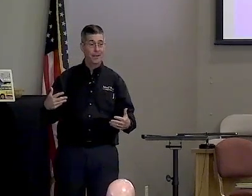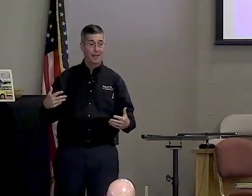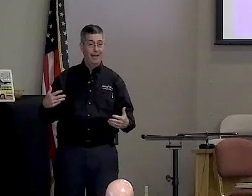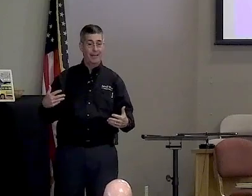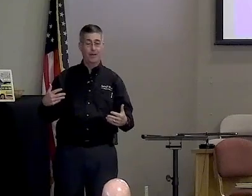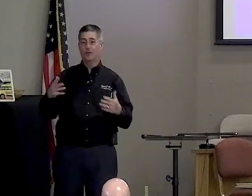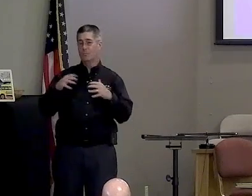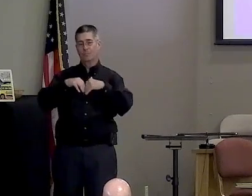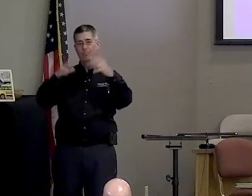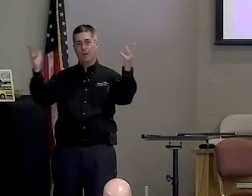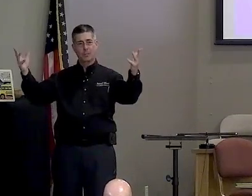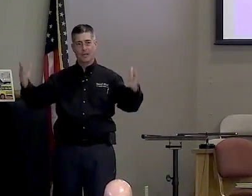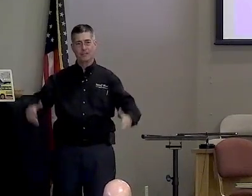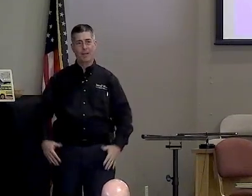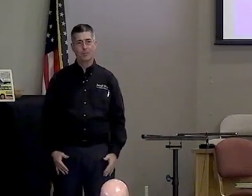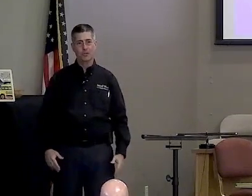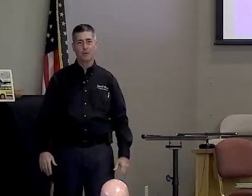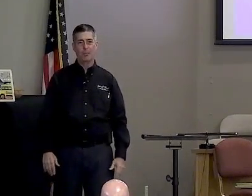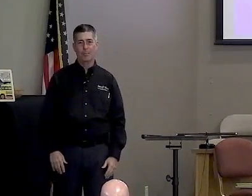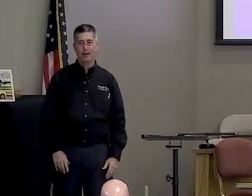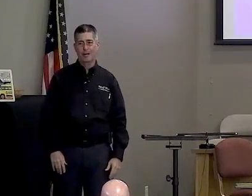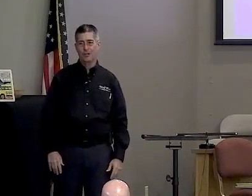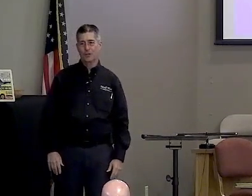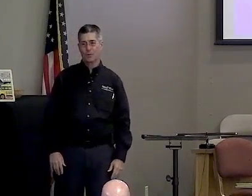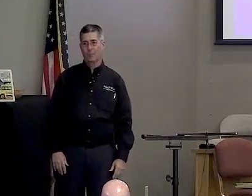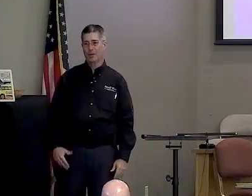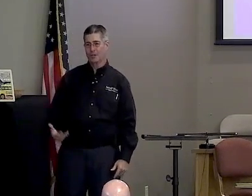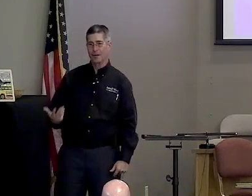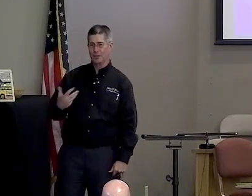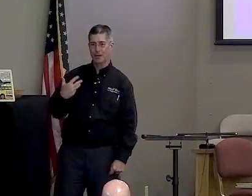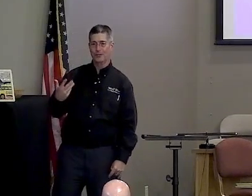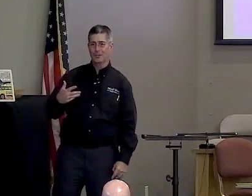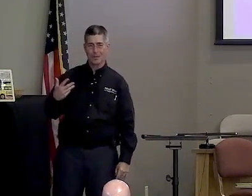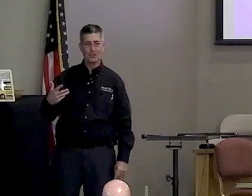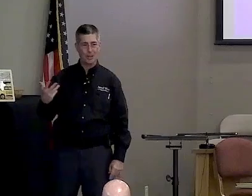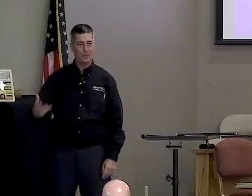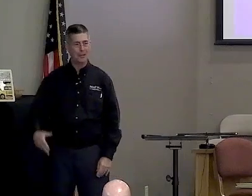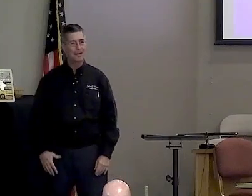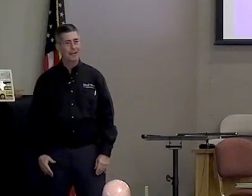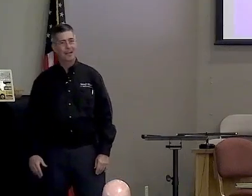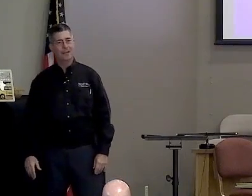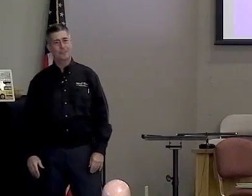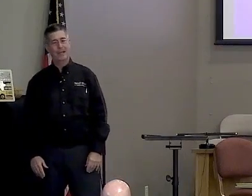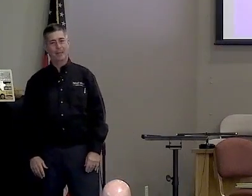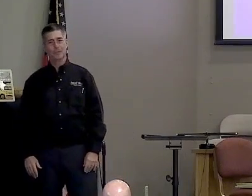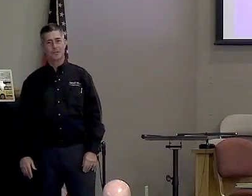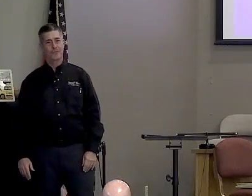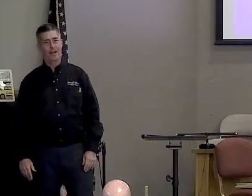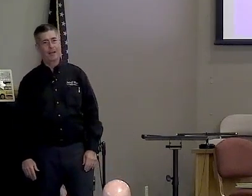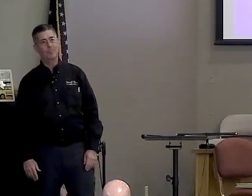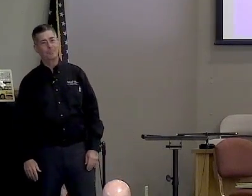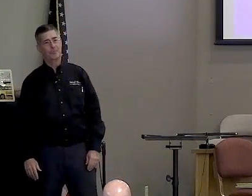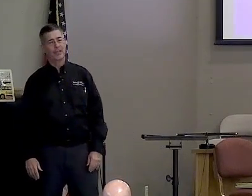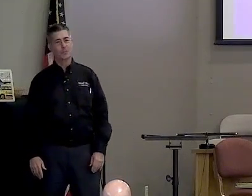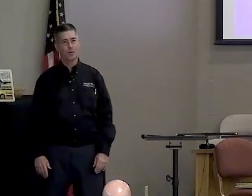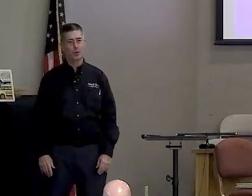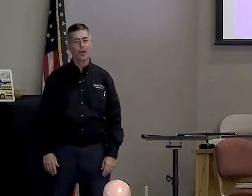And there are multiple examples. You've probably been in a church where a missionary shared some example of being able to foul up things pretty well.